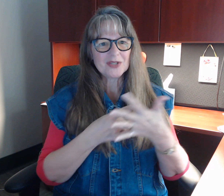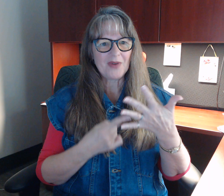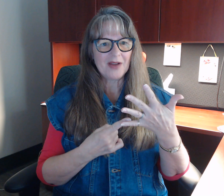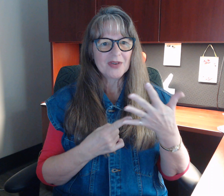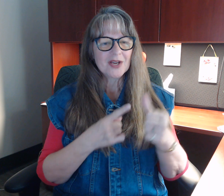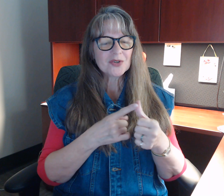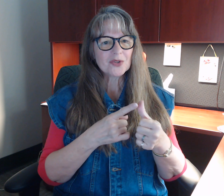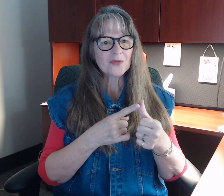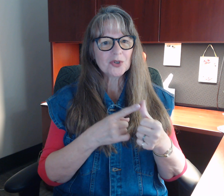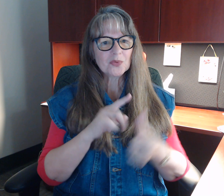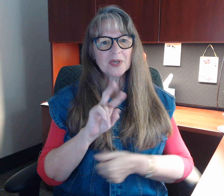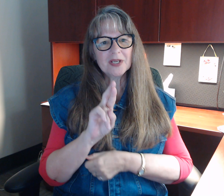5. So the first one is